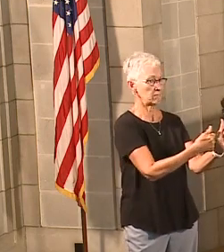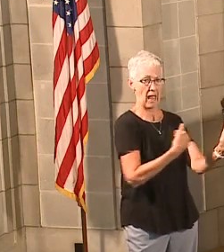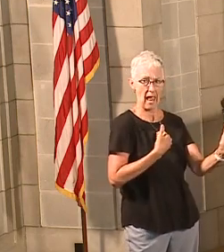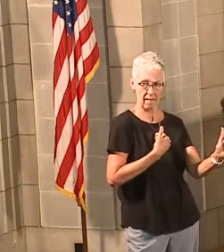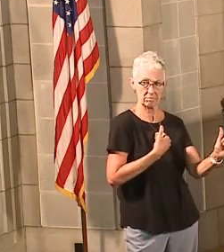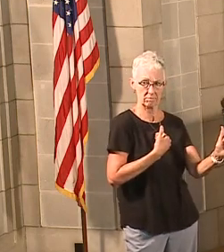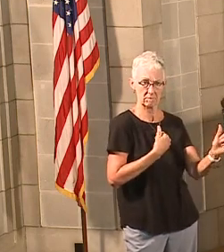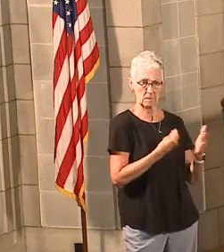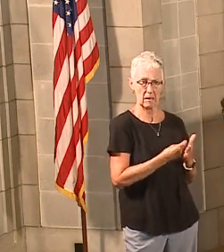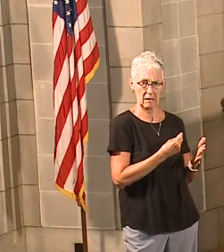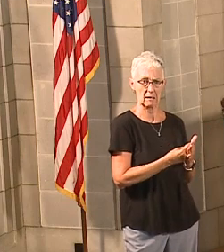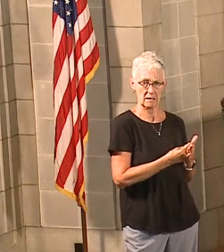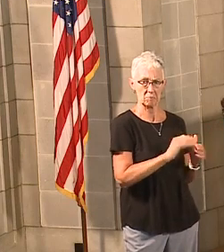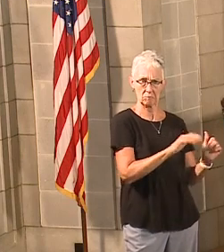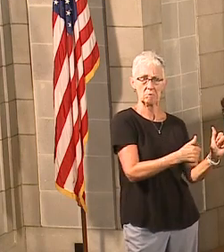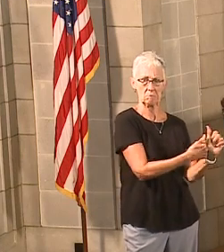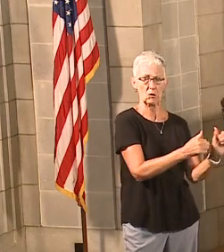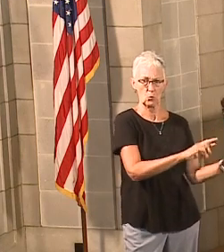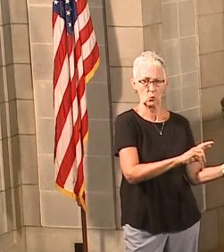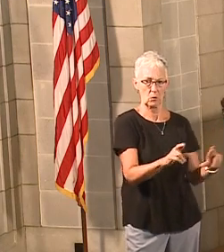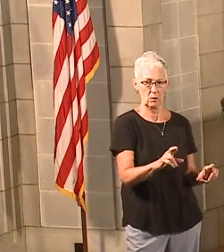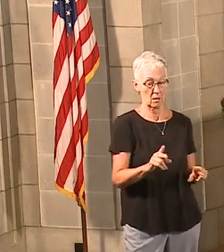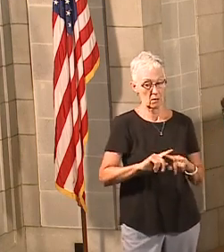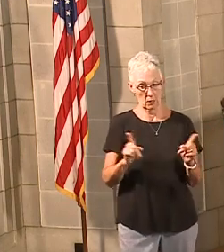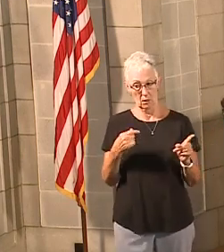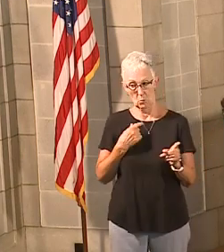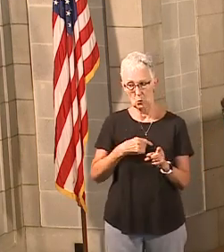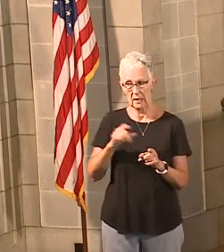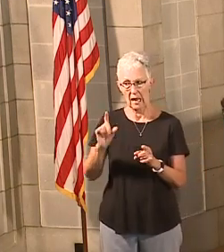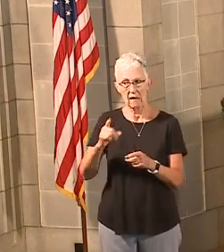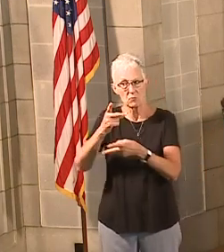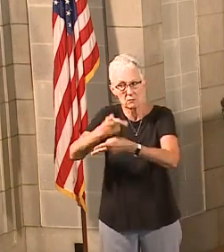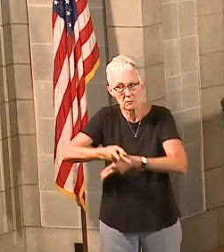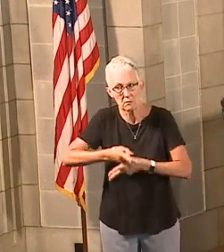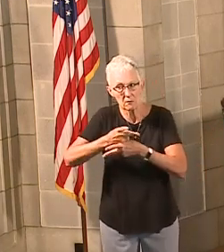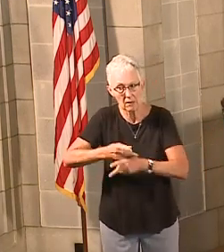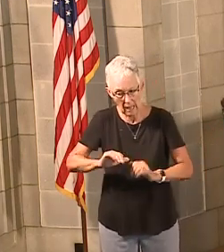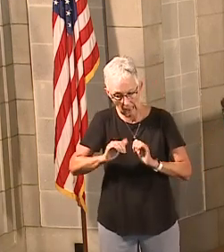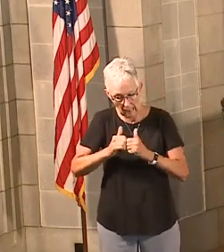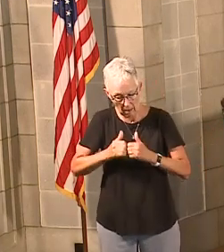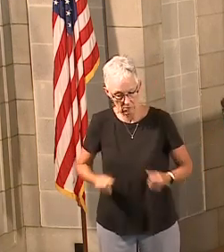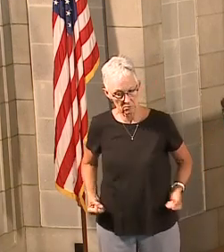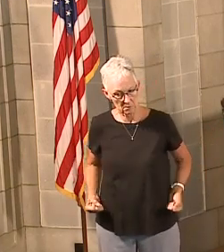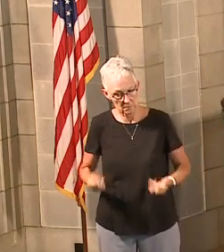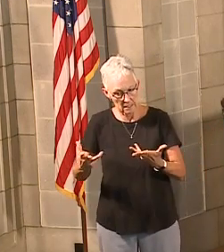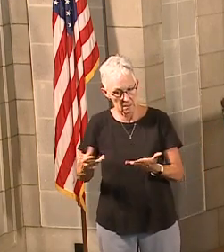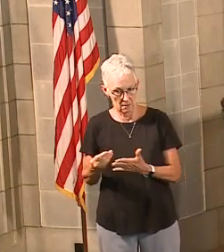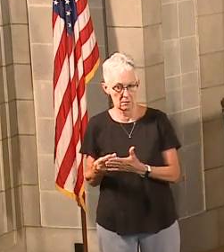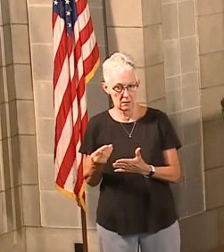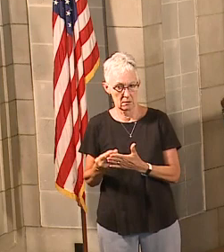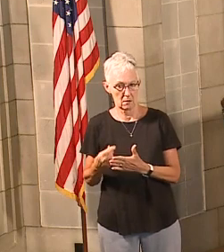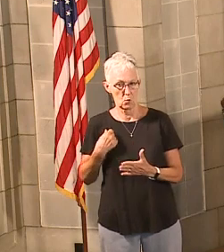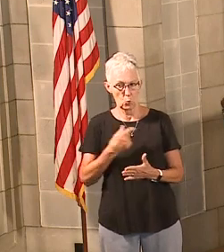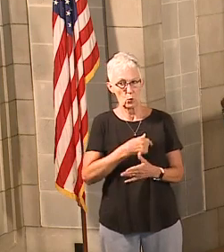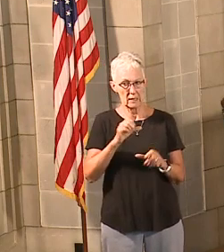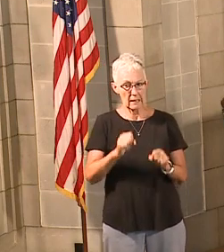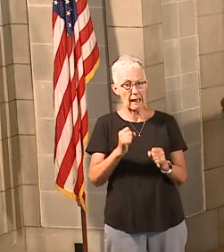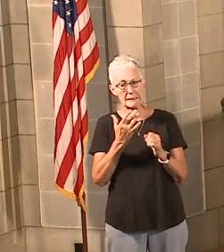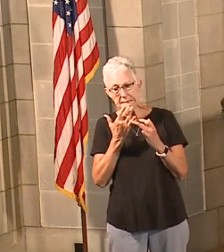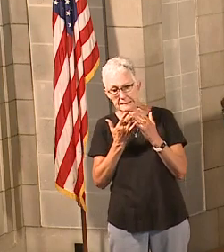manage, right, our budget to make sure we live within our meetings. And yeah, special circumstances happen, but we can manage through it. And